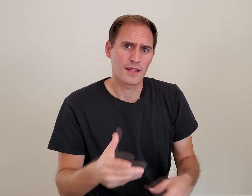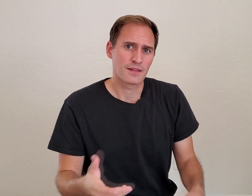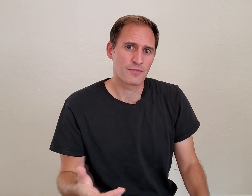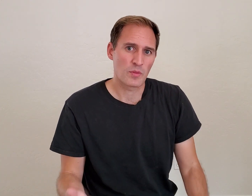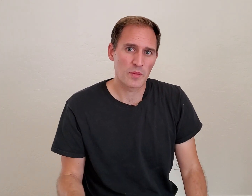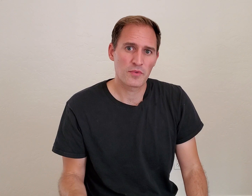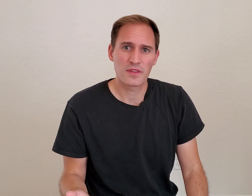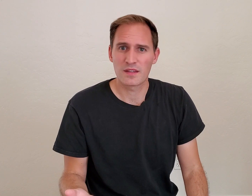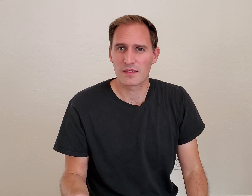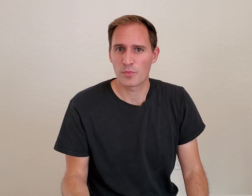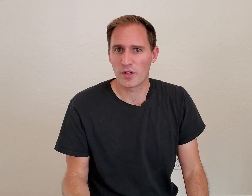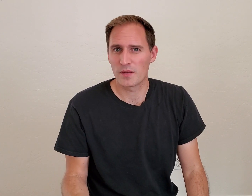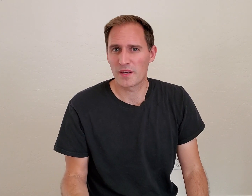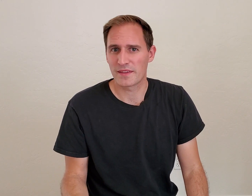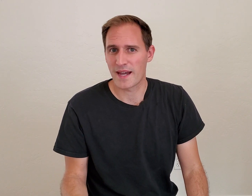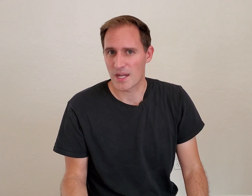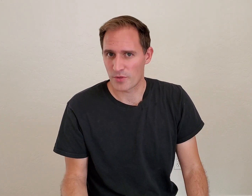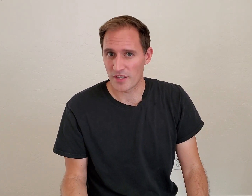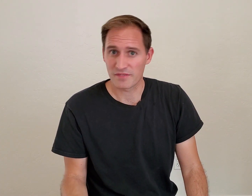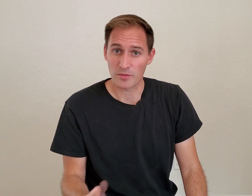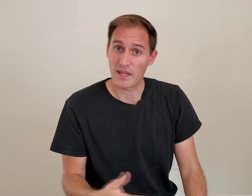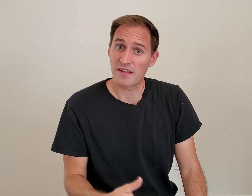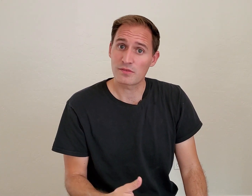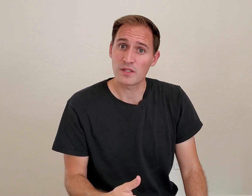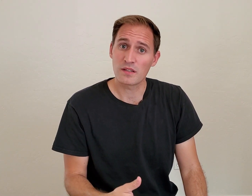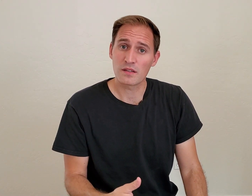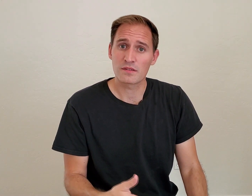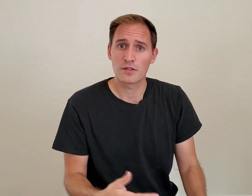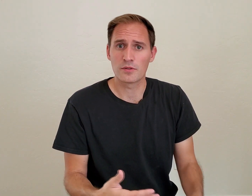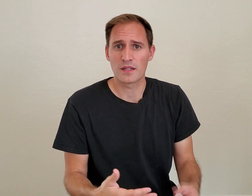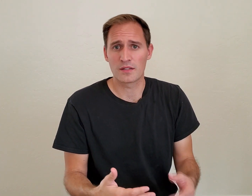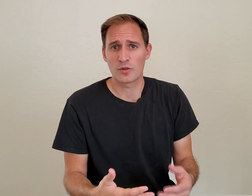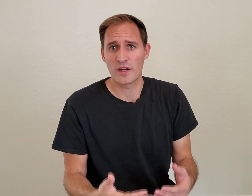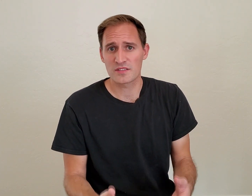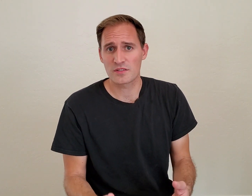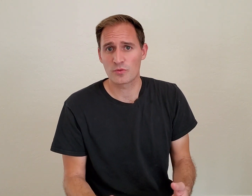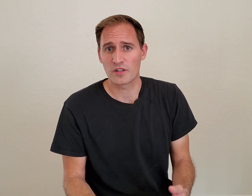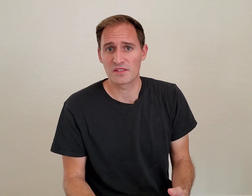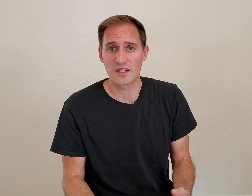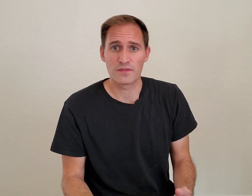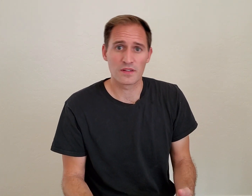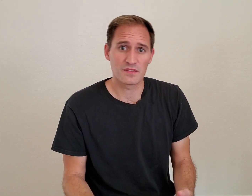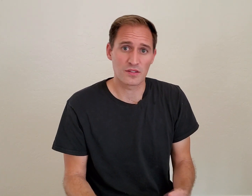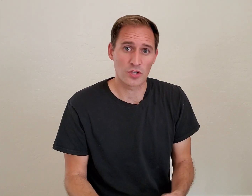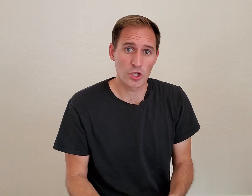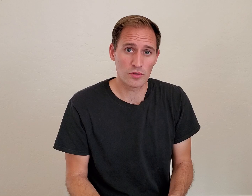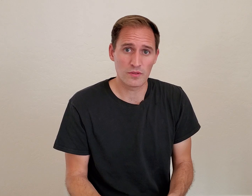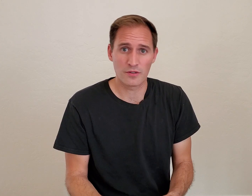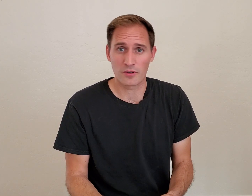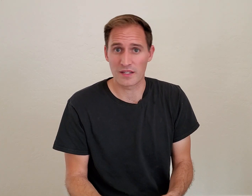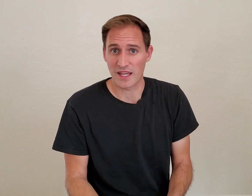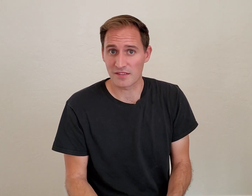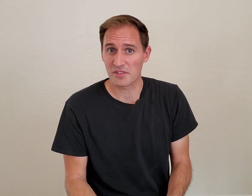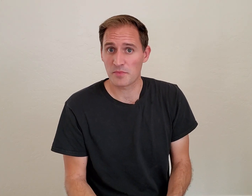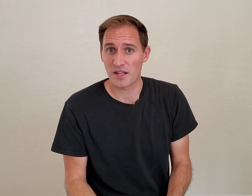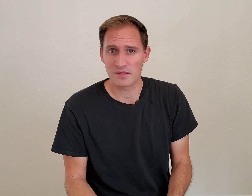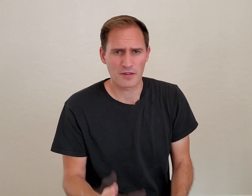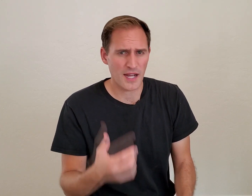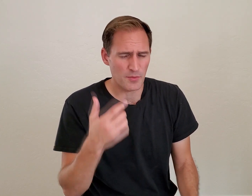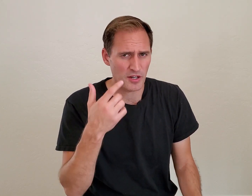And remember the point about the eyebrows from last week? So in question words, if it's a no or a yes response, your eyebrows